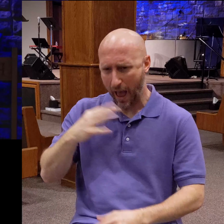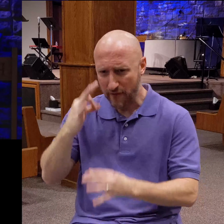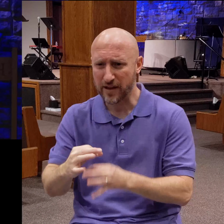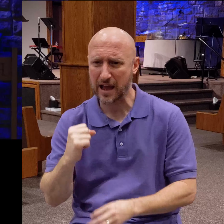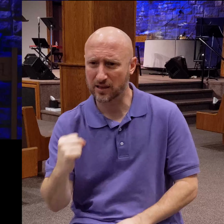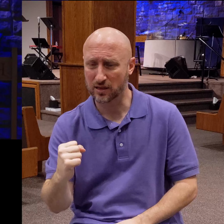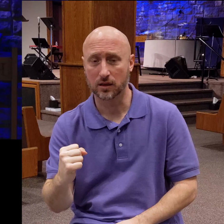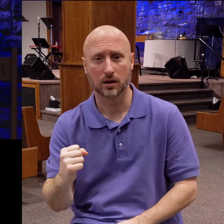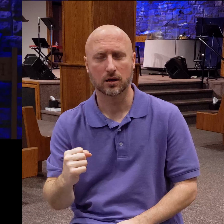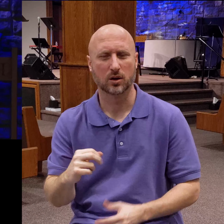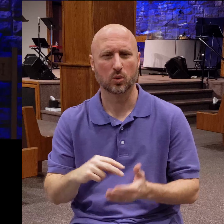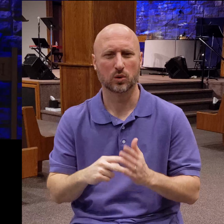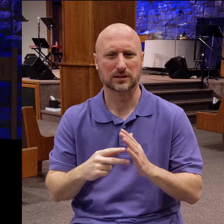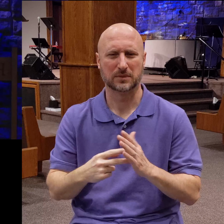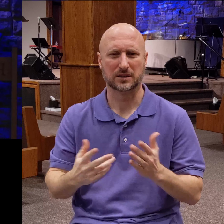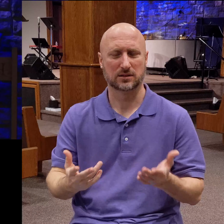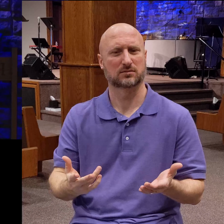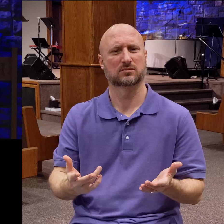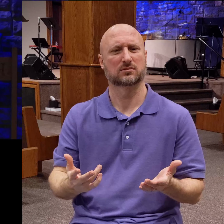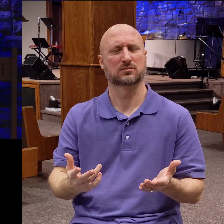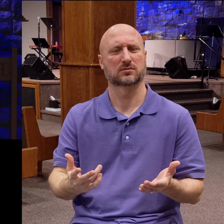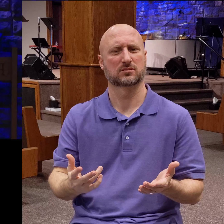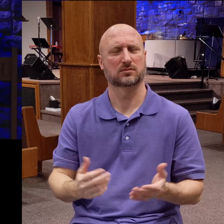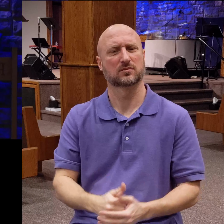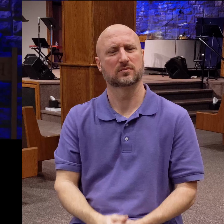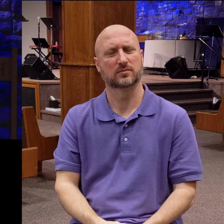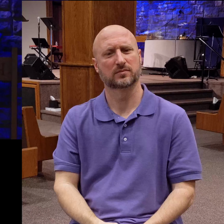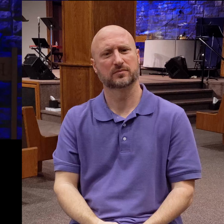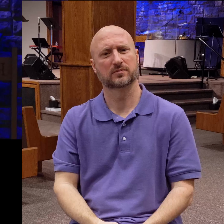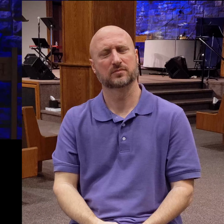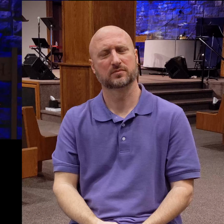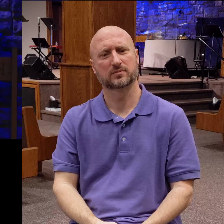Have faith. Well, what does that mean?